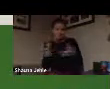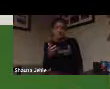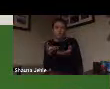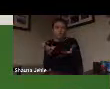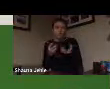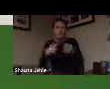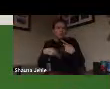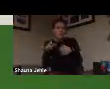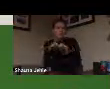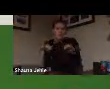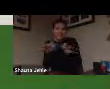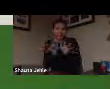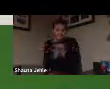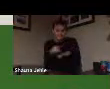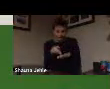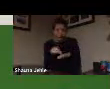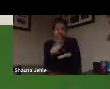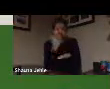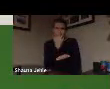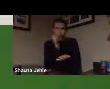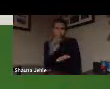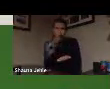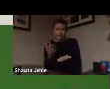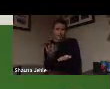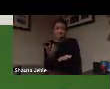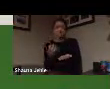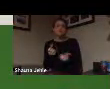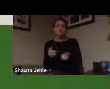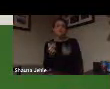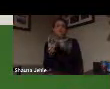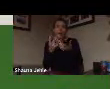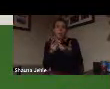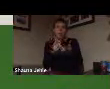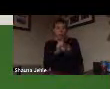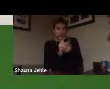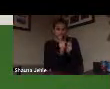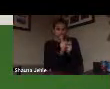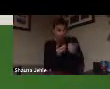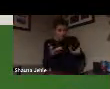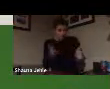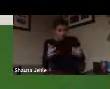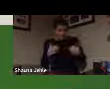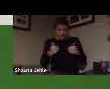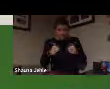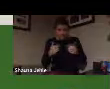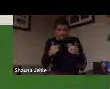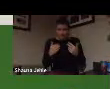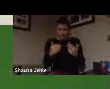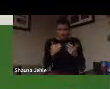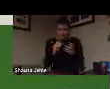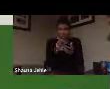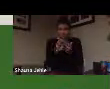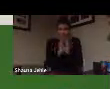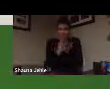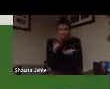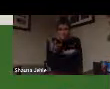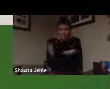language Bible look like? How many translations have scripture already? How many translations are